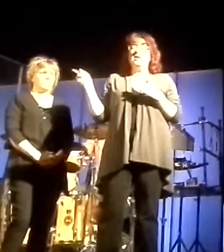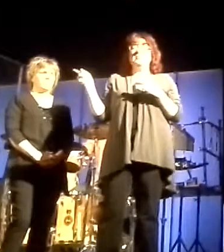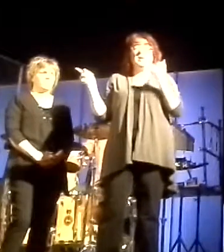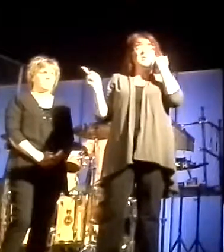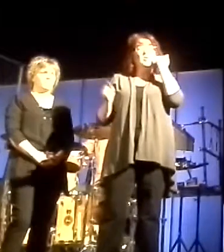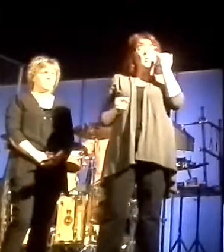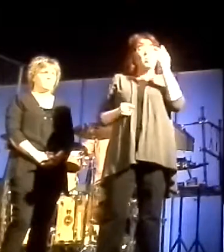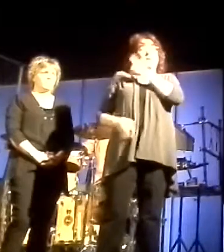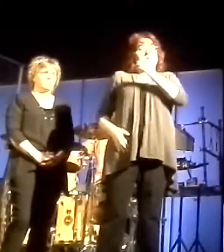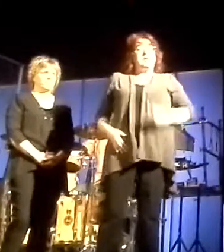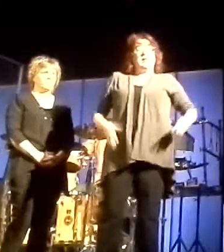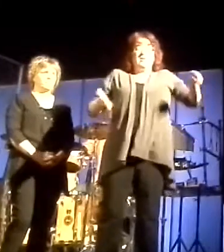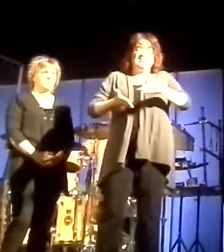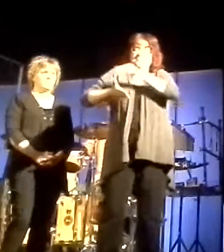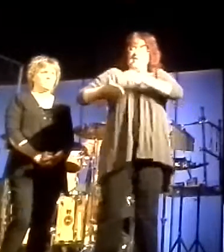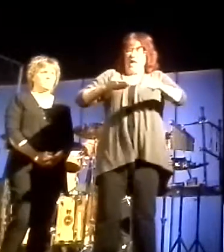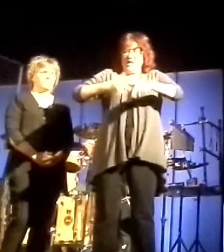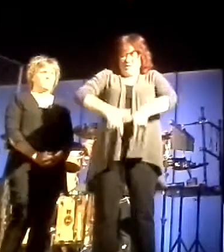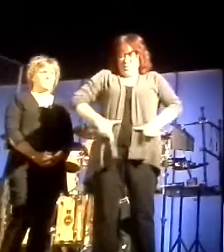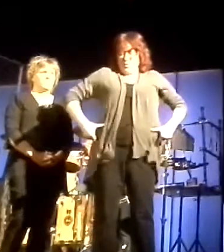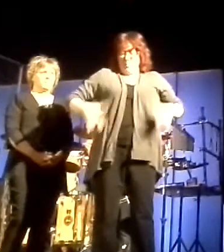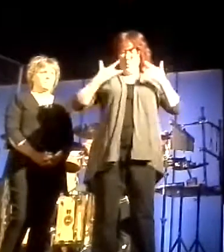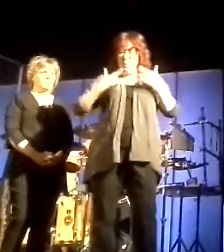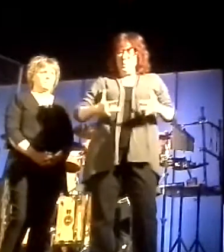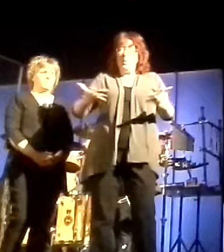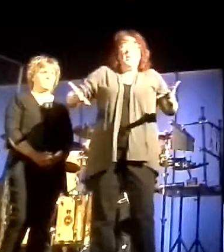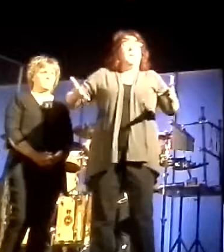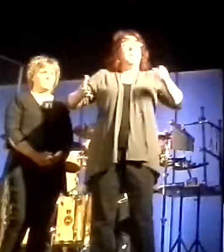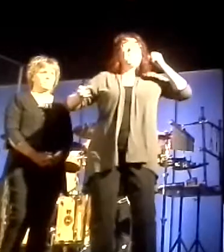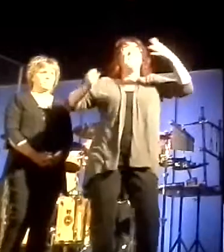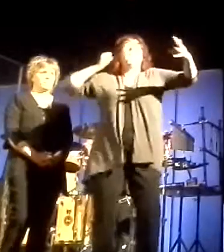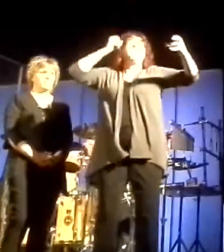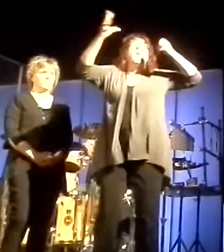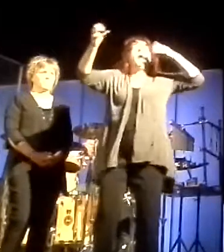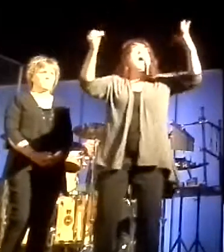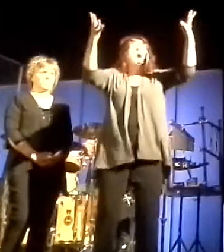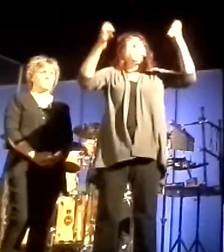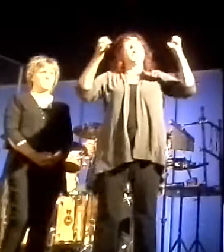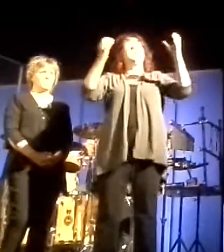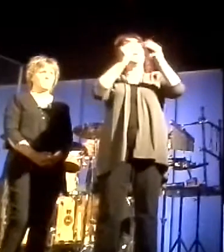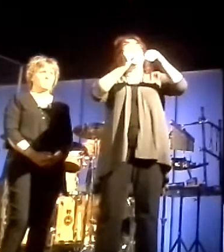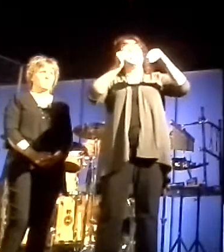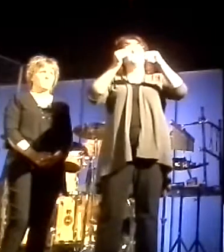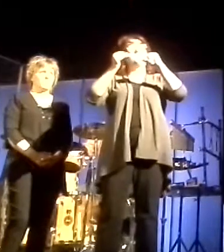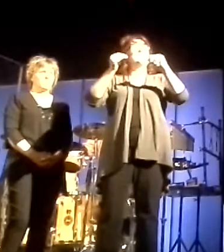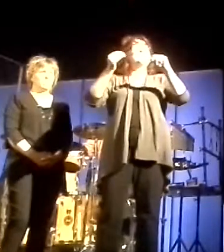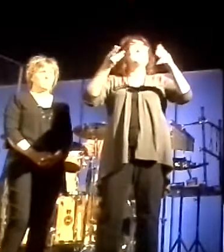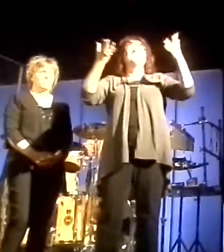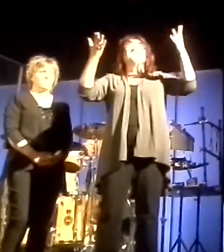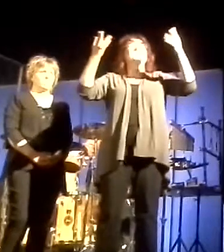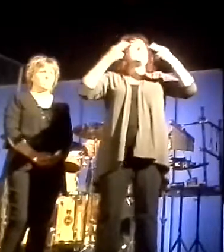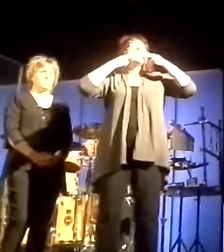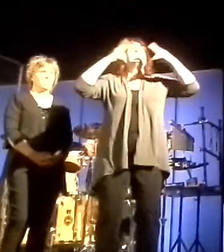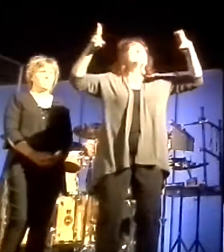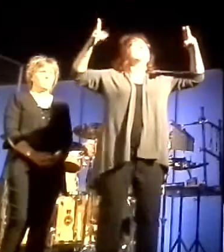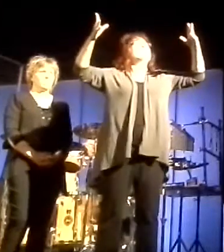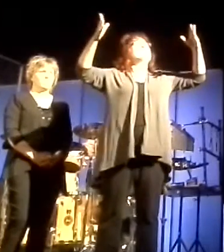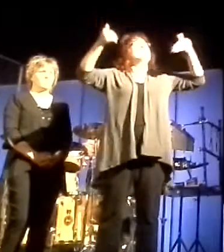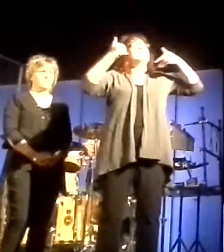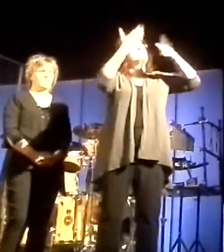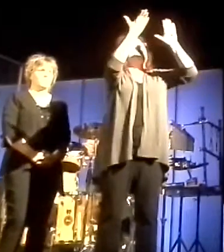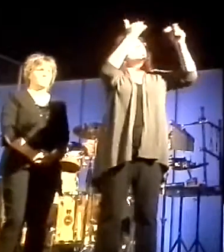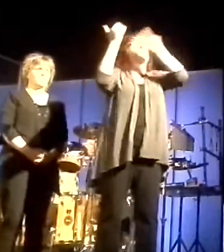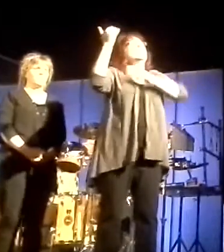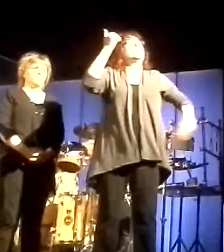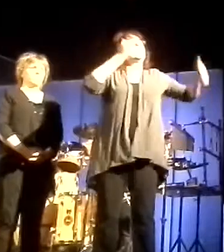David dancing around his loincloth, saying that he wanted to be even more undignified than that before the King